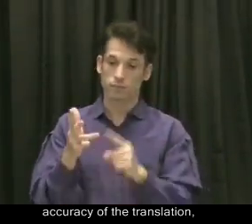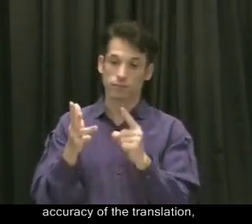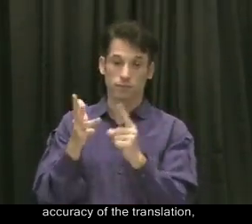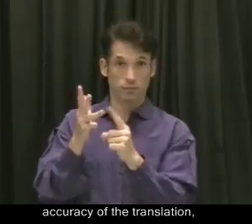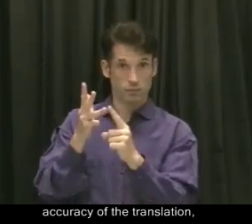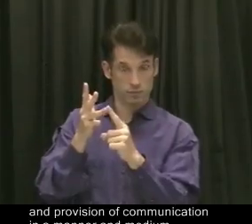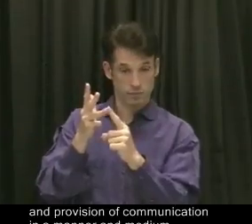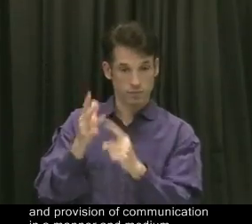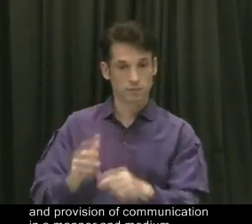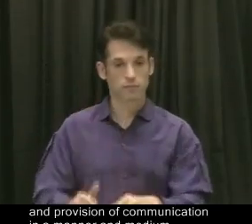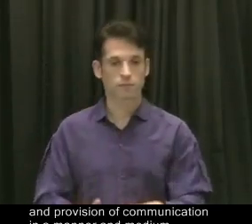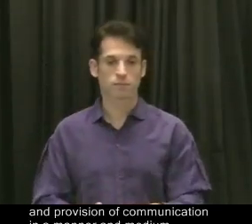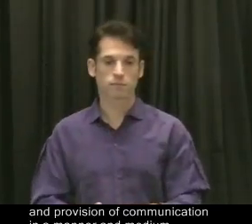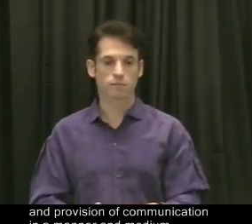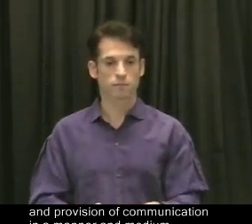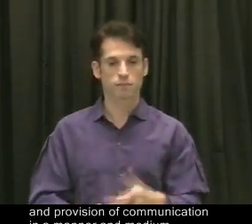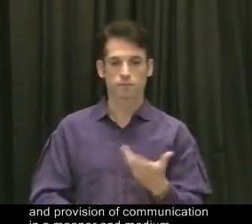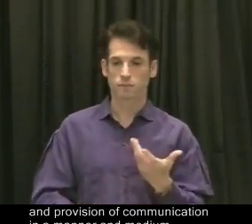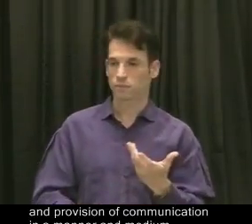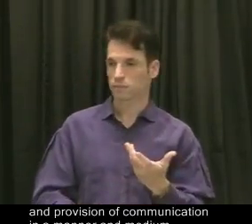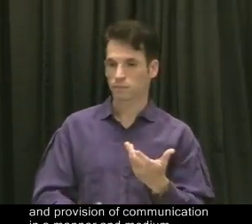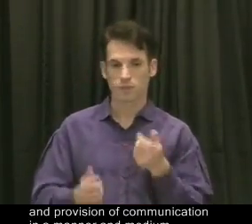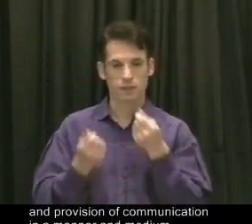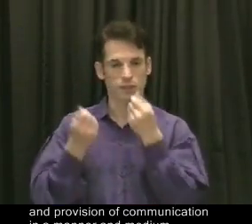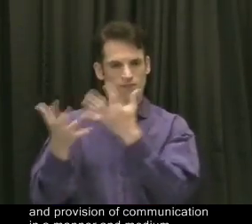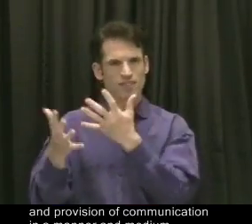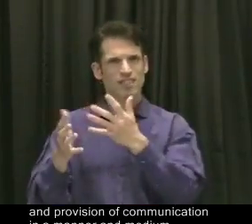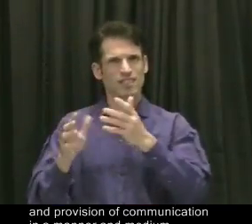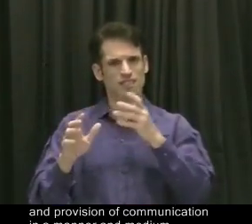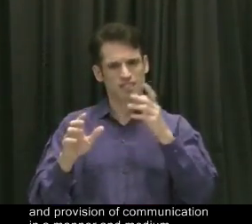and provision of communication in a manner and medium